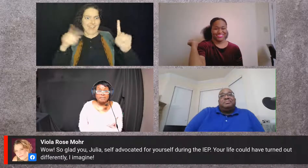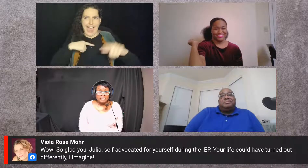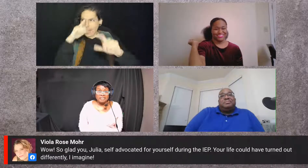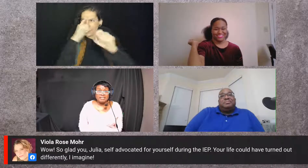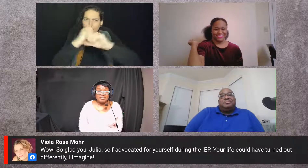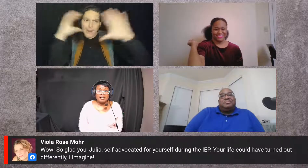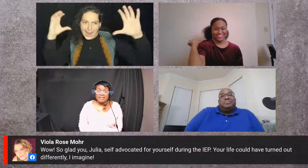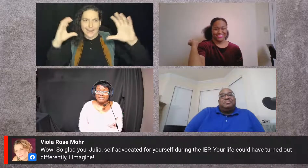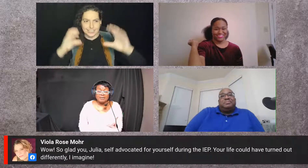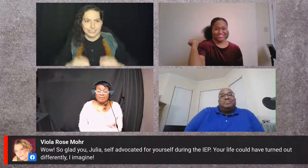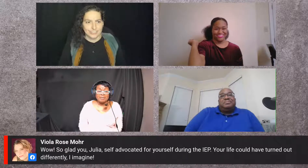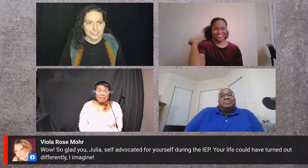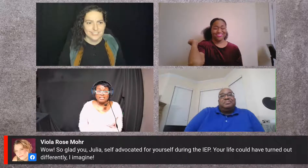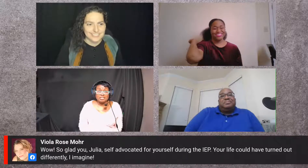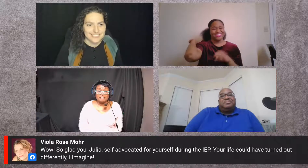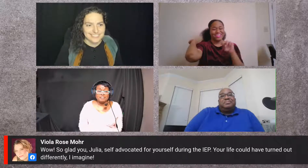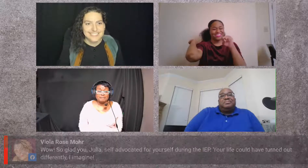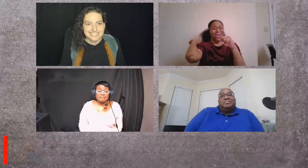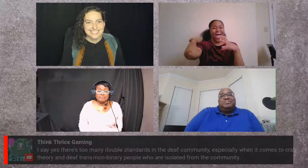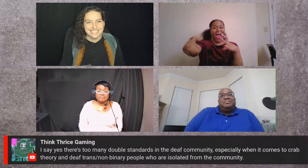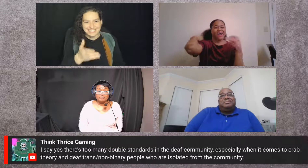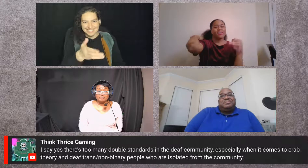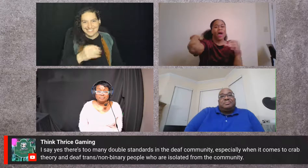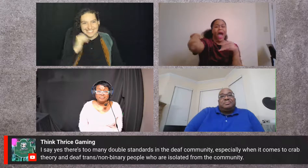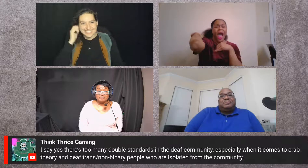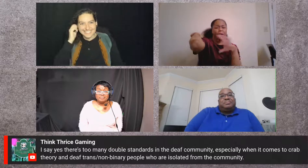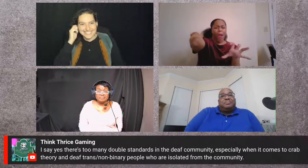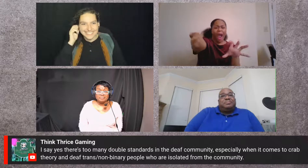out differently. I can only imagine.